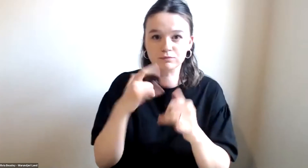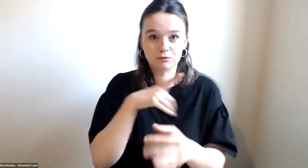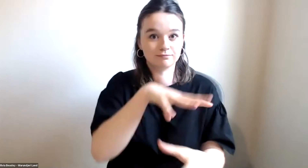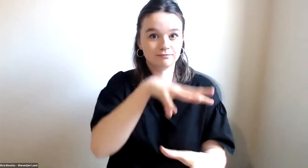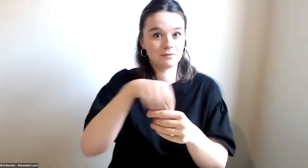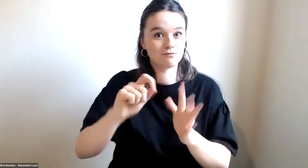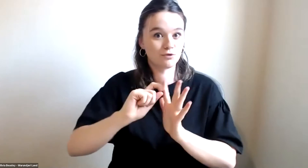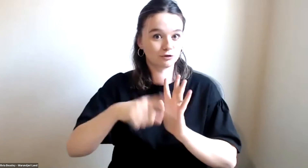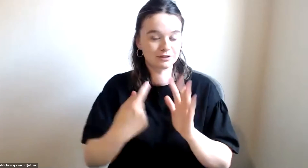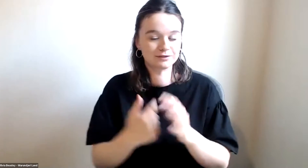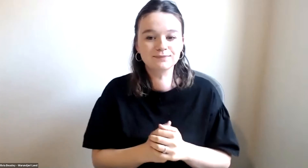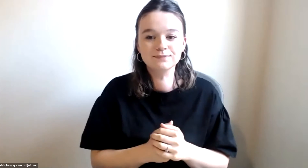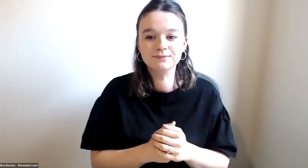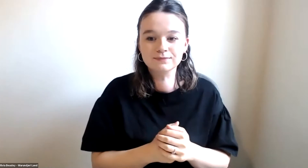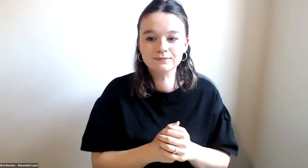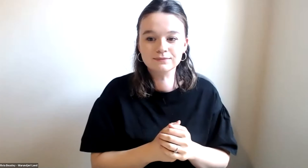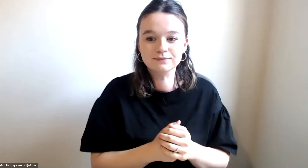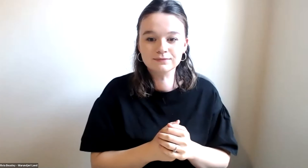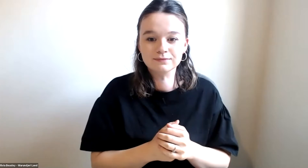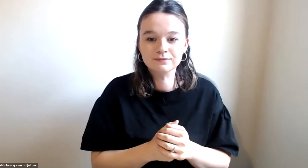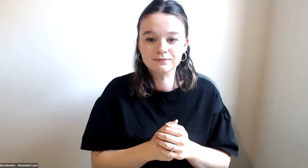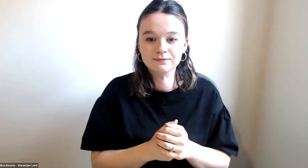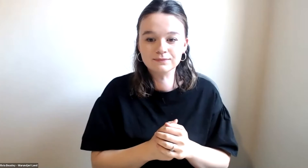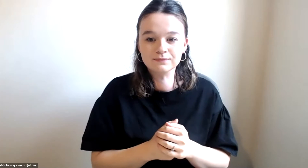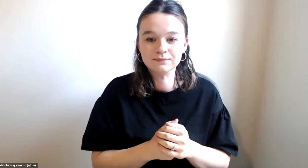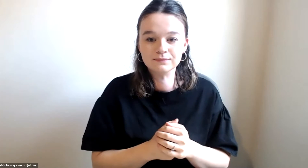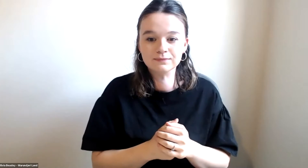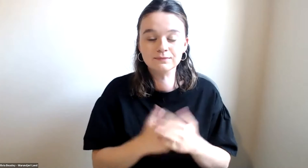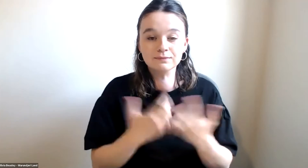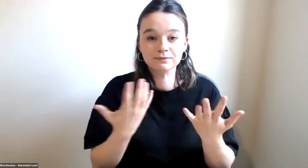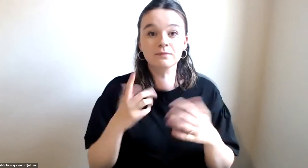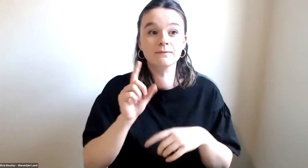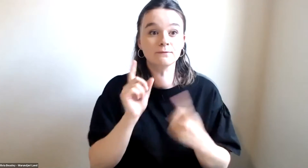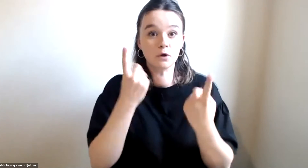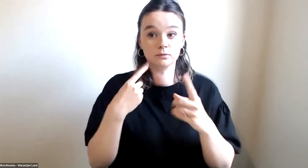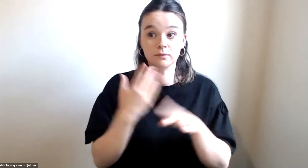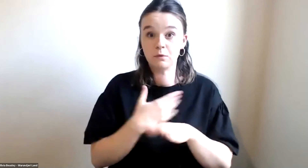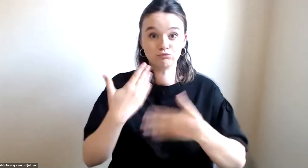joining us this evening. They will both be interviewed on a project they were recently involved in.